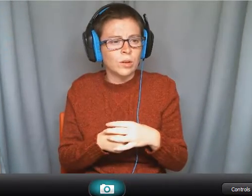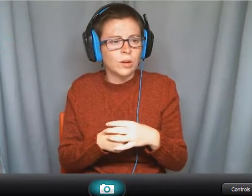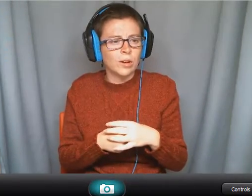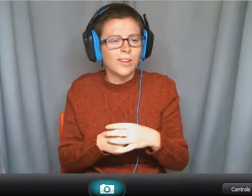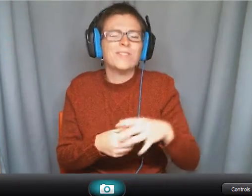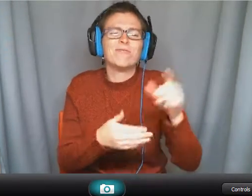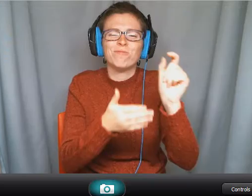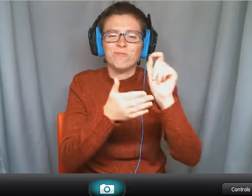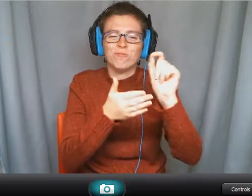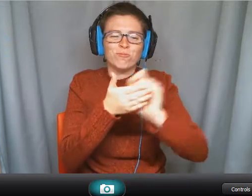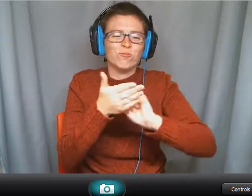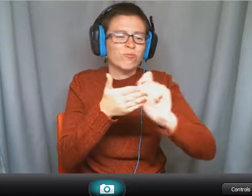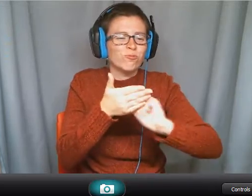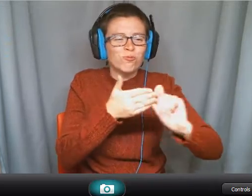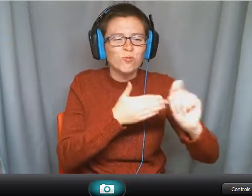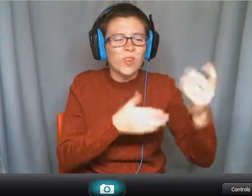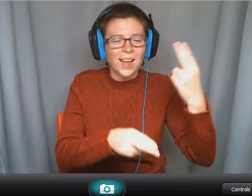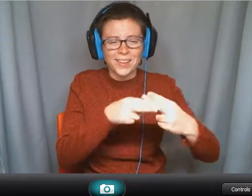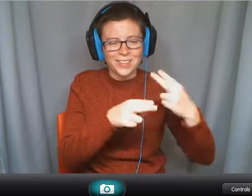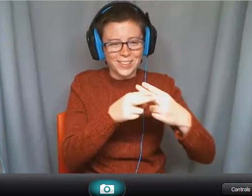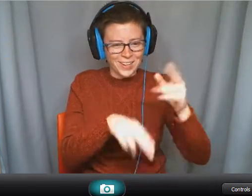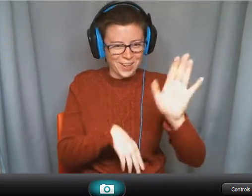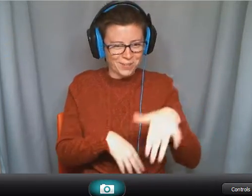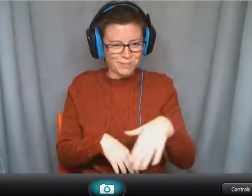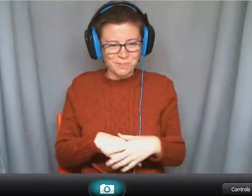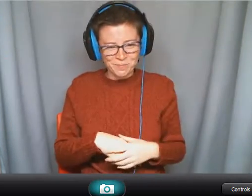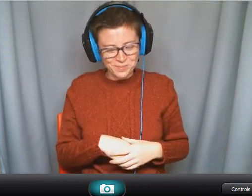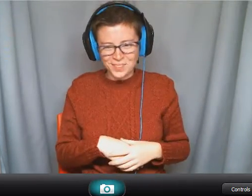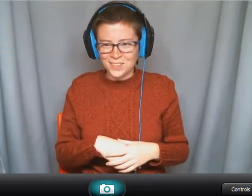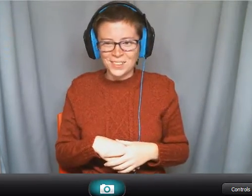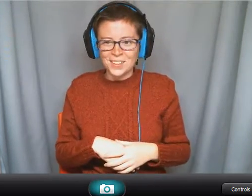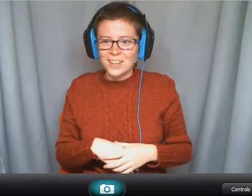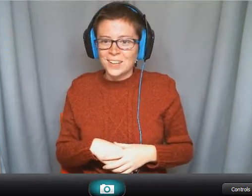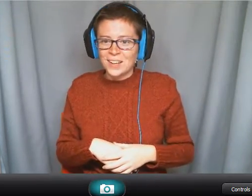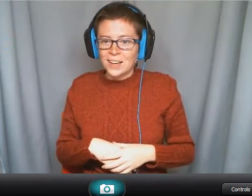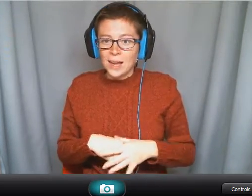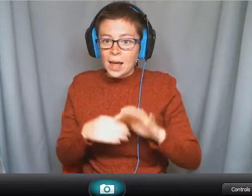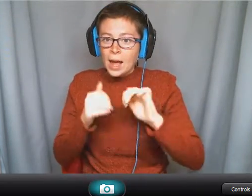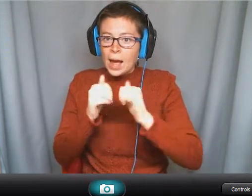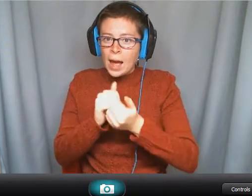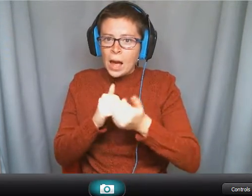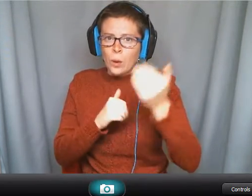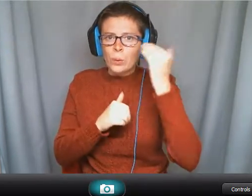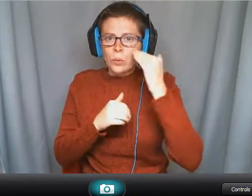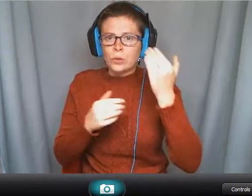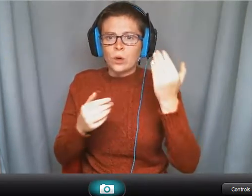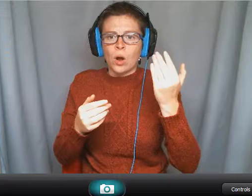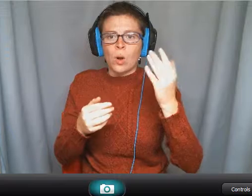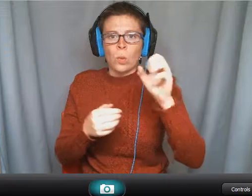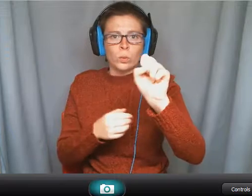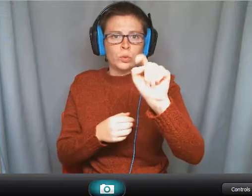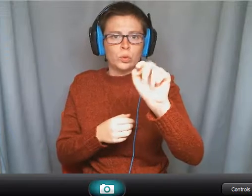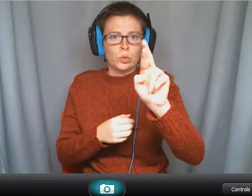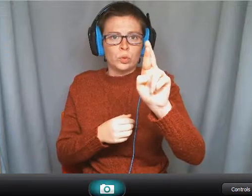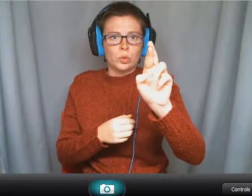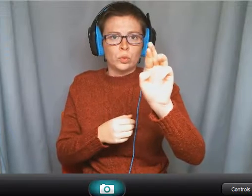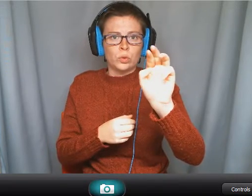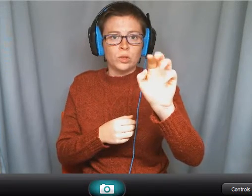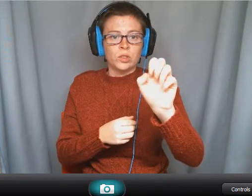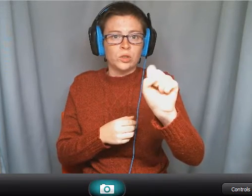Okay. Or a storm. Or a storm. How do you know when a storm is about to come?